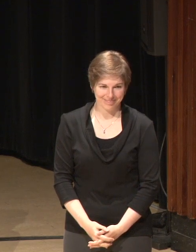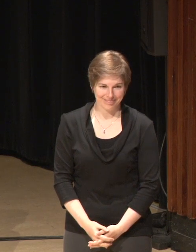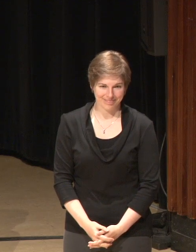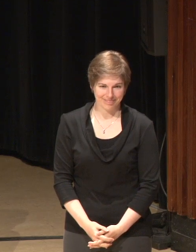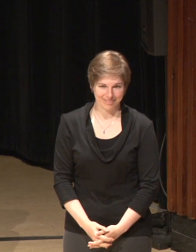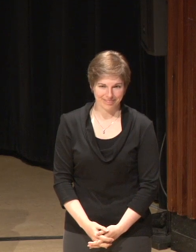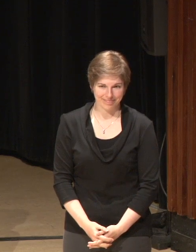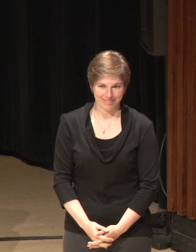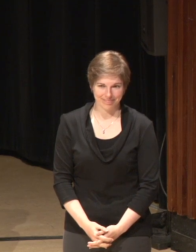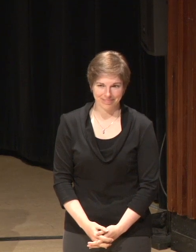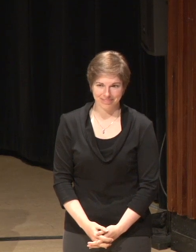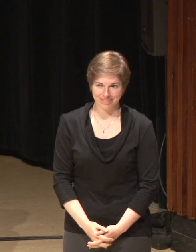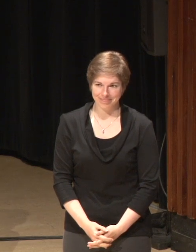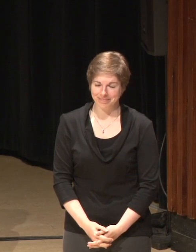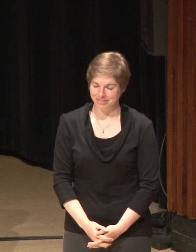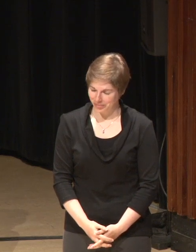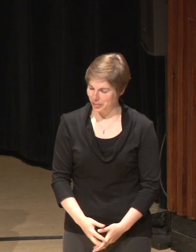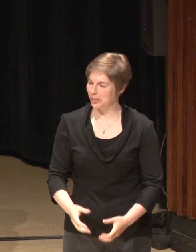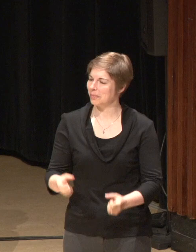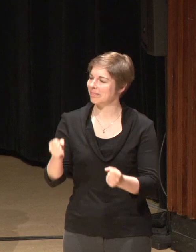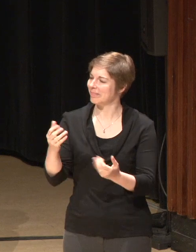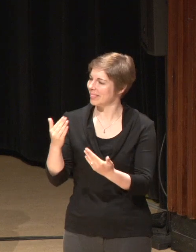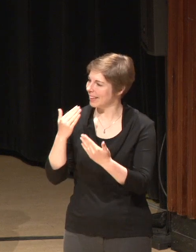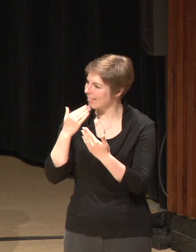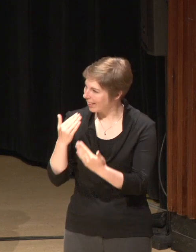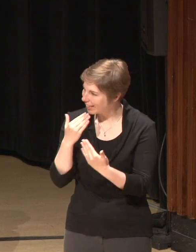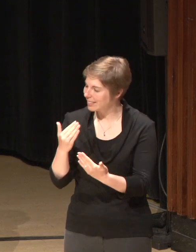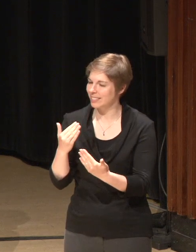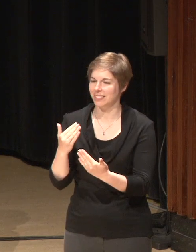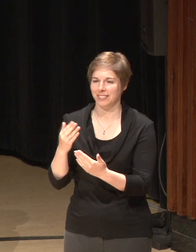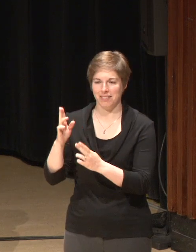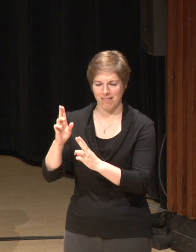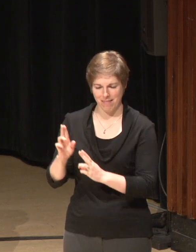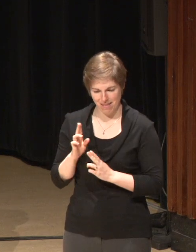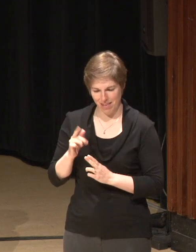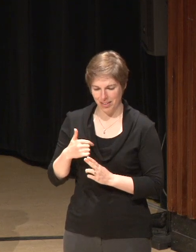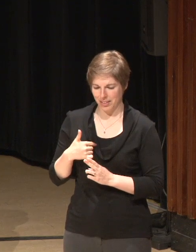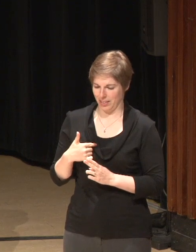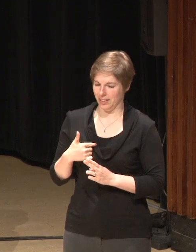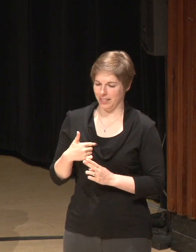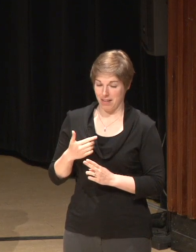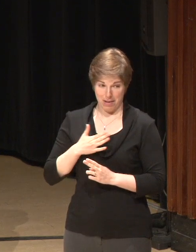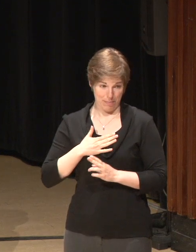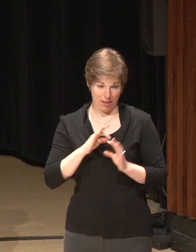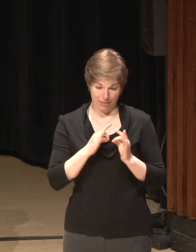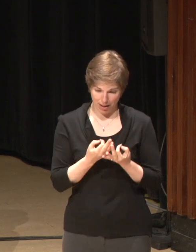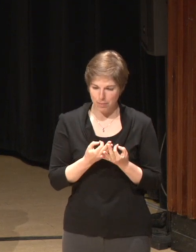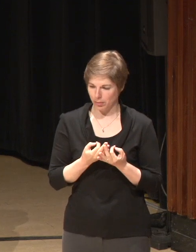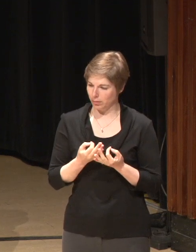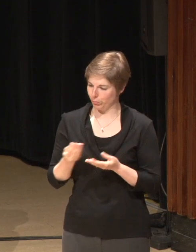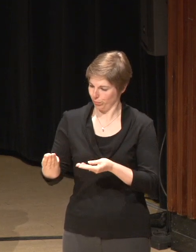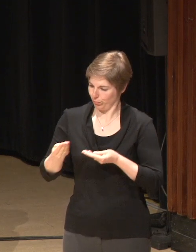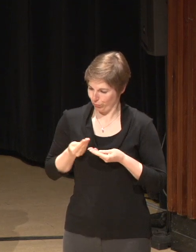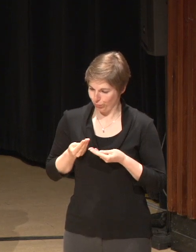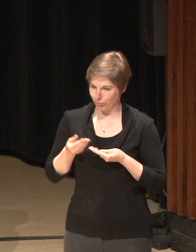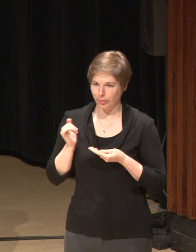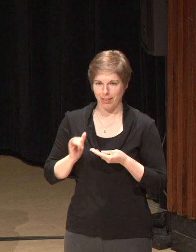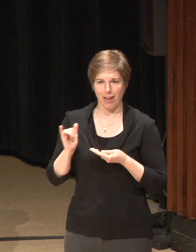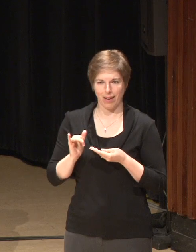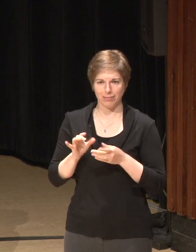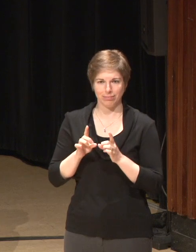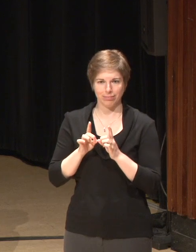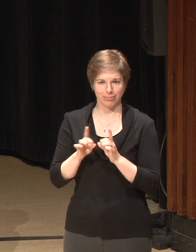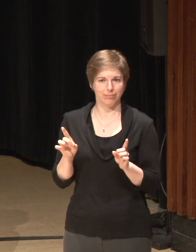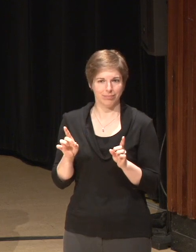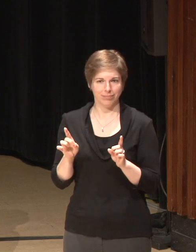So many thanks for honoring myself and my family by awarding me this diploma. It will hang